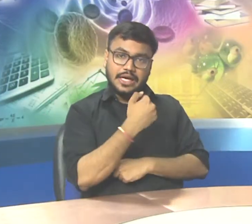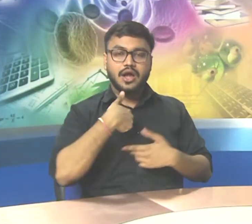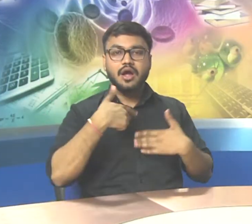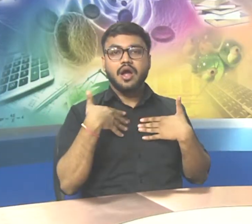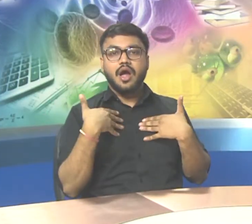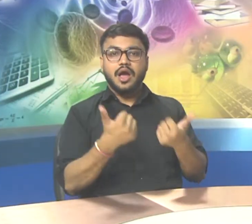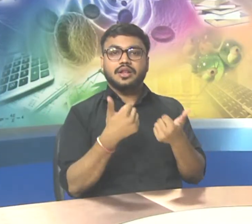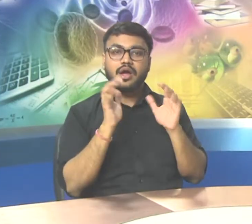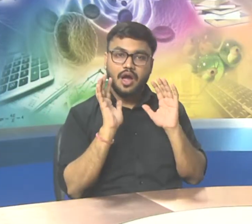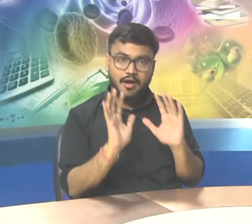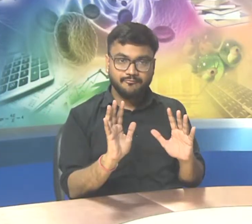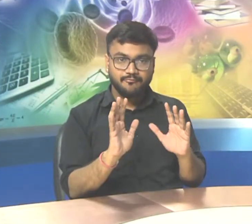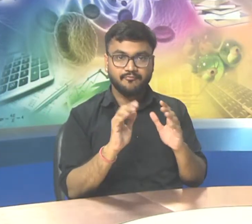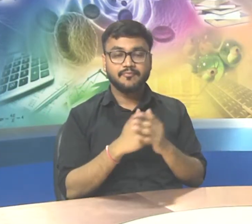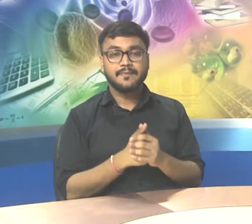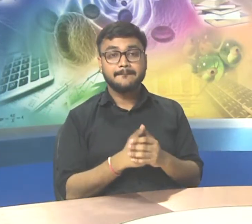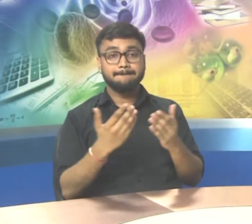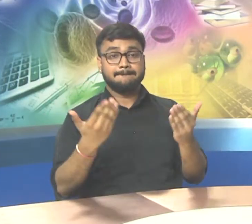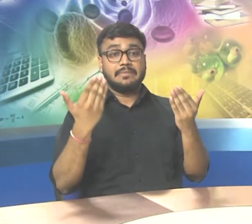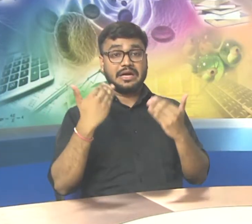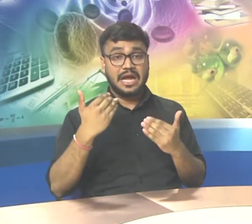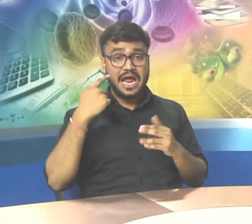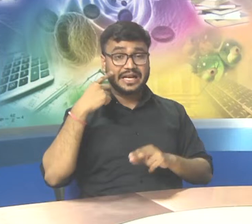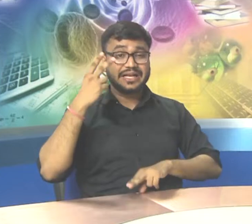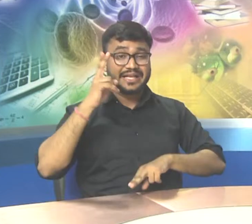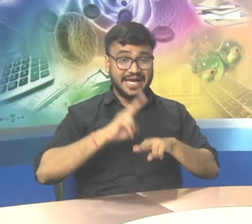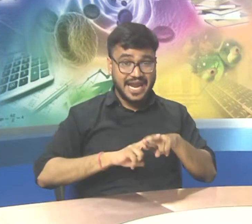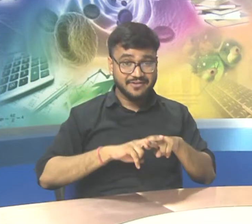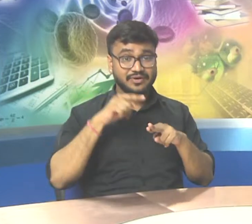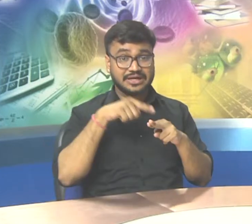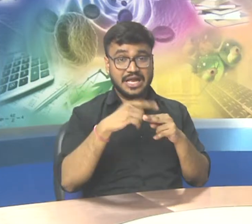Carbohydrates are the cheapest and main source of energy.